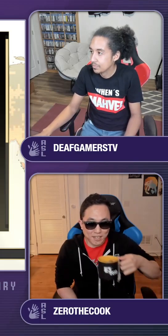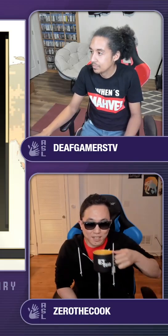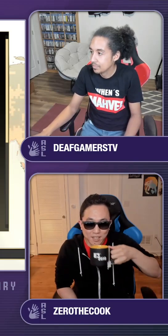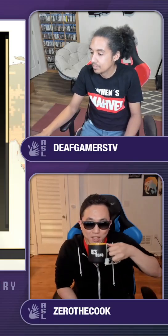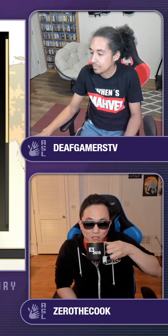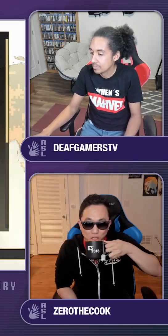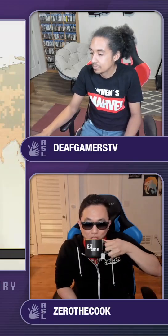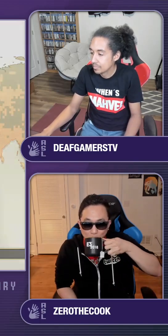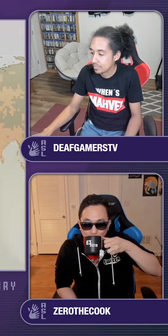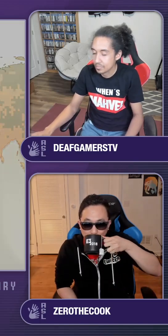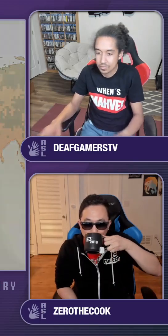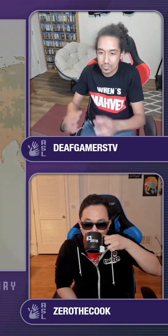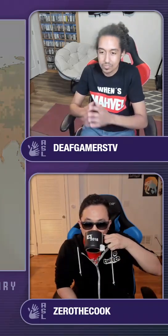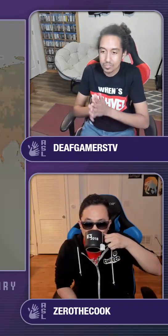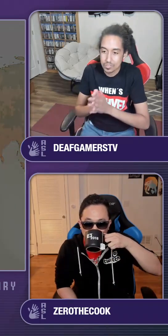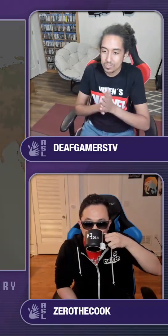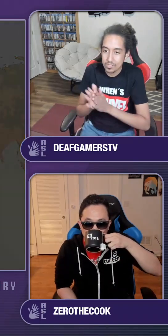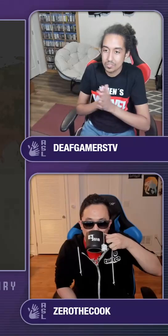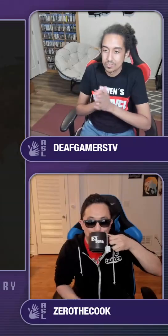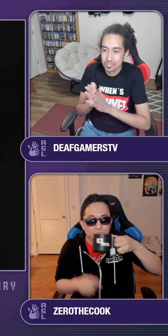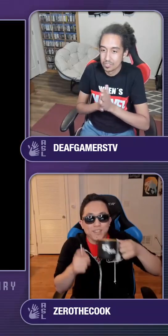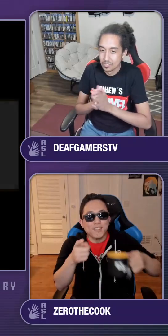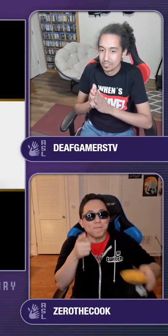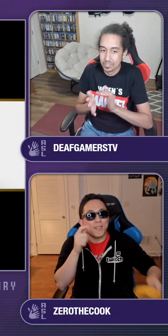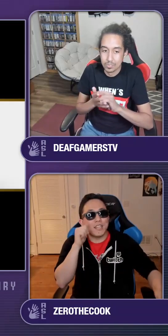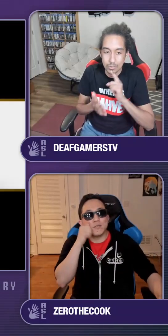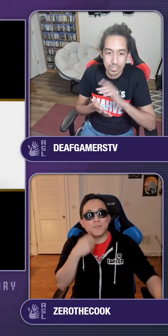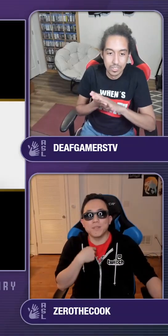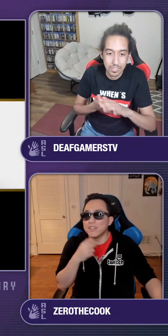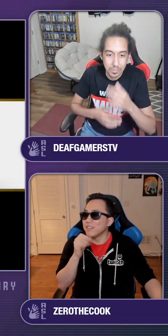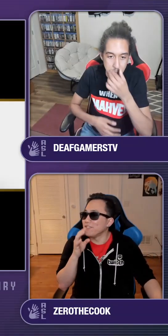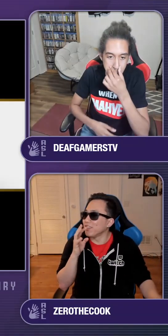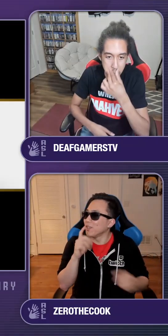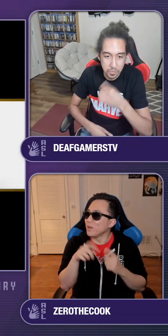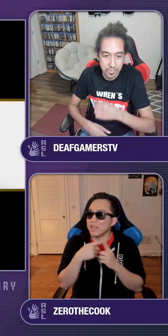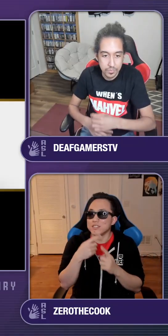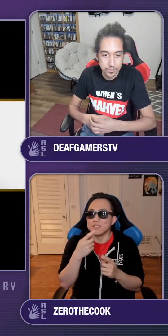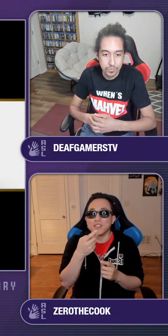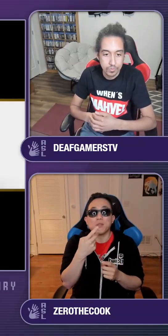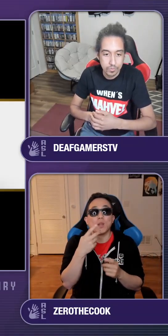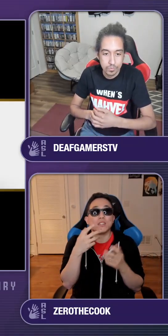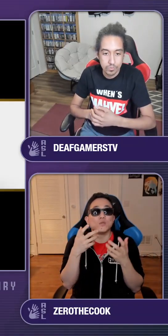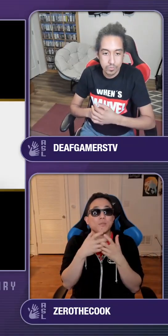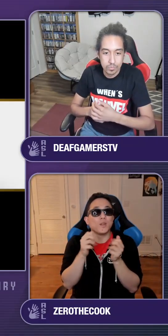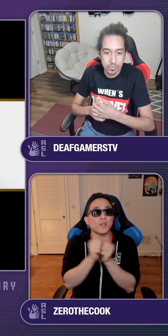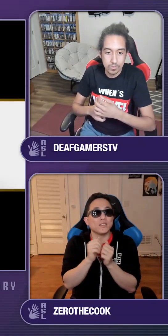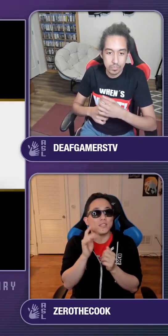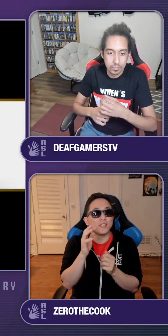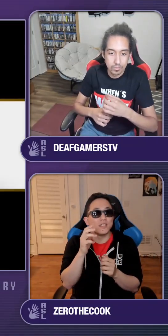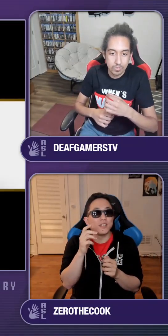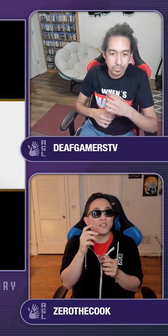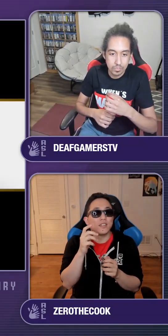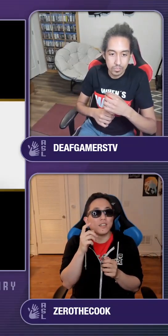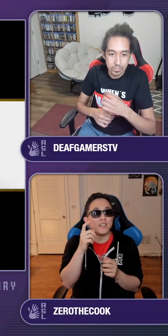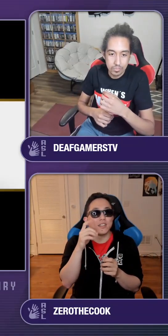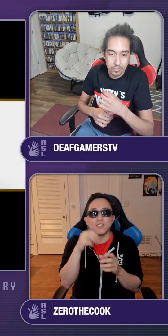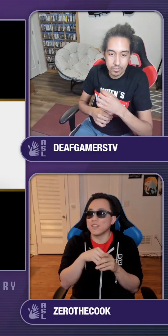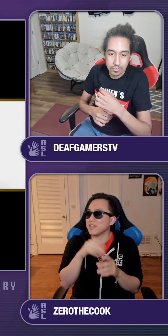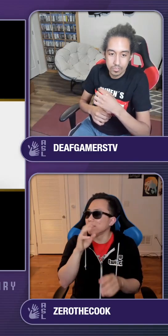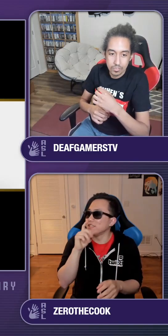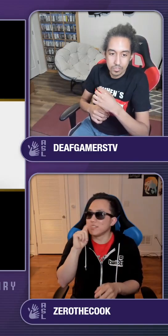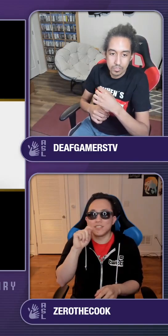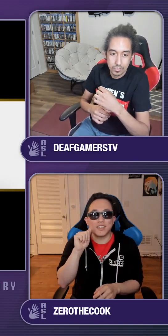just again, just the willingness of him to throw out buttons in neutral was just so much more frequent. Meanwhile, Jazdero was trying to make